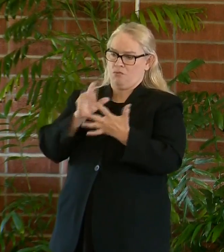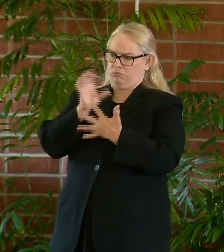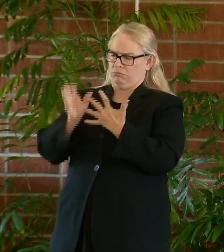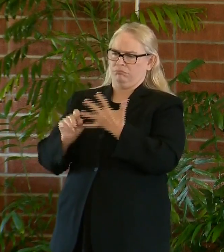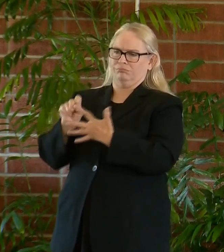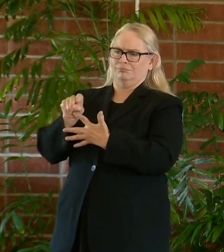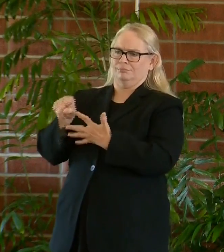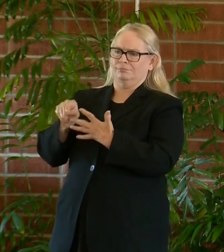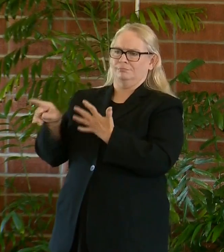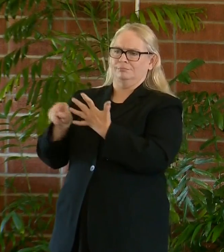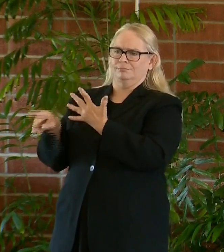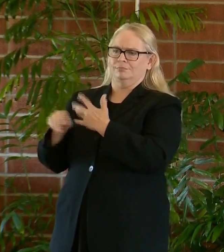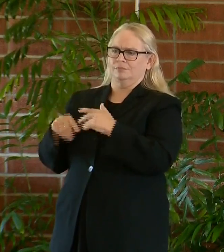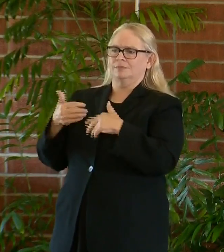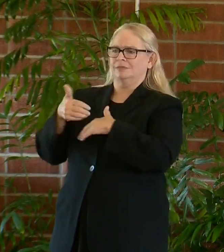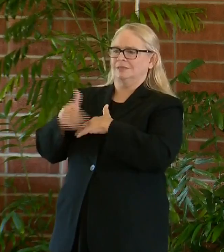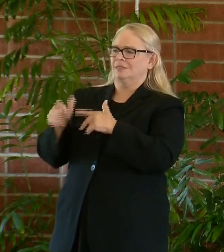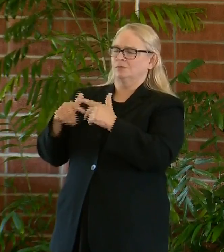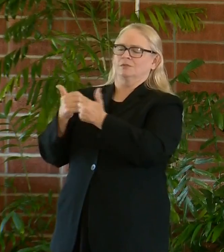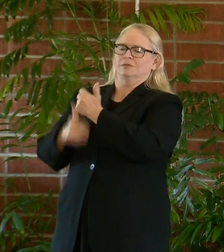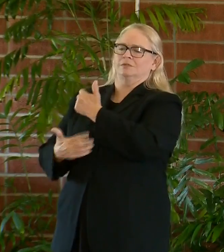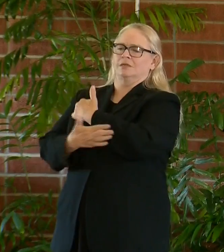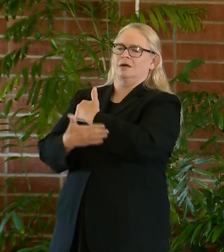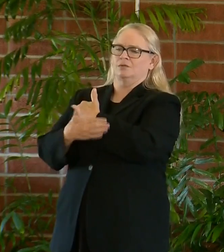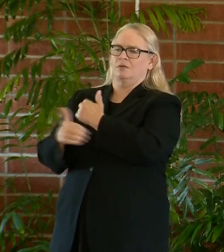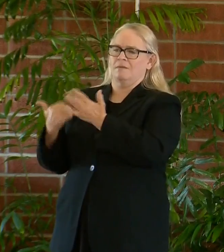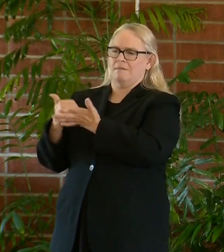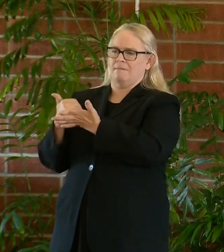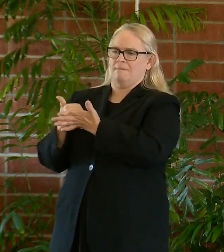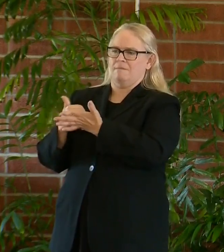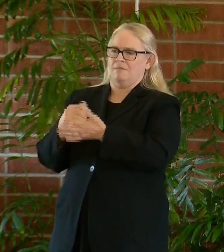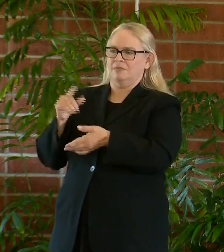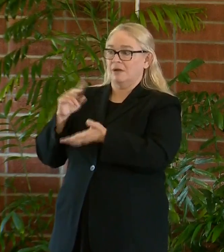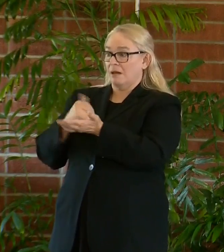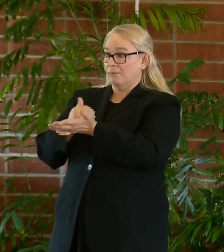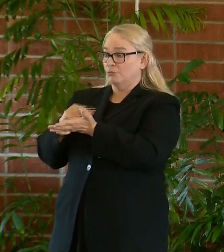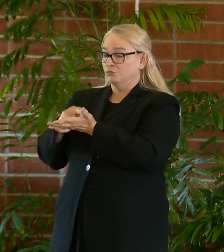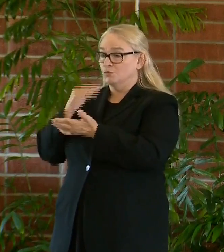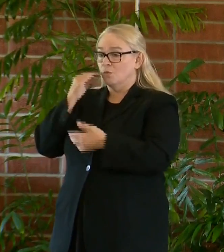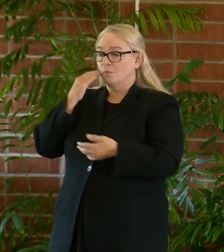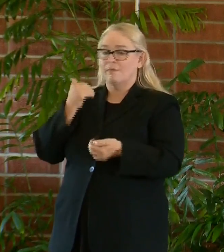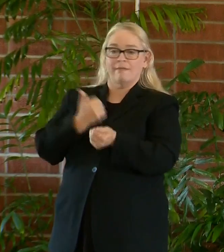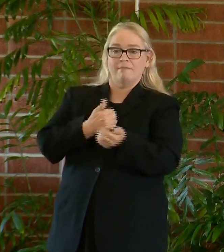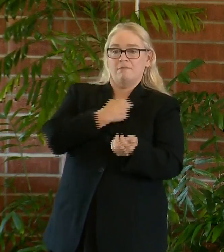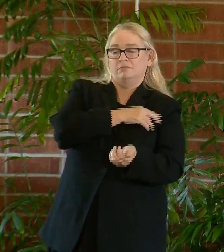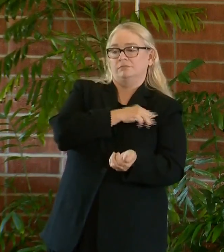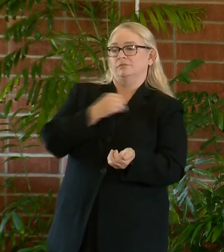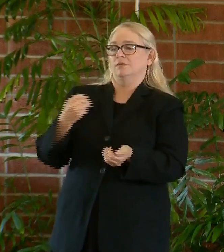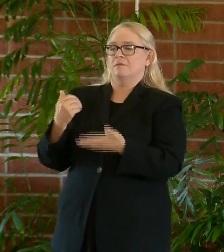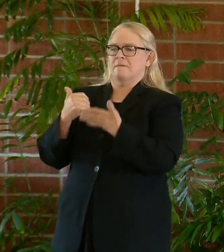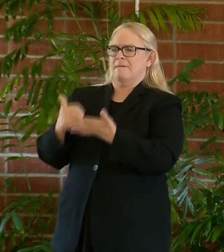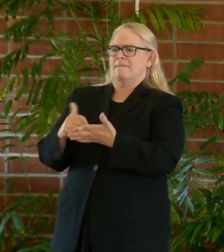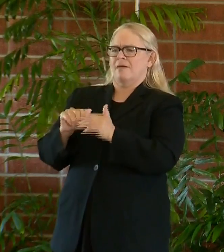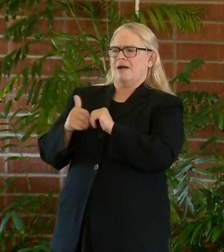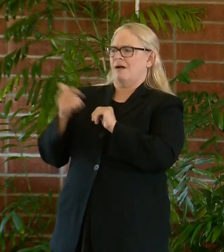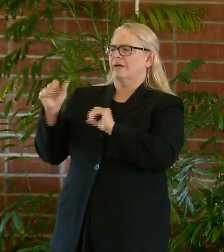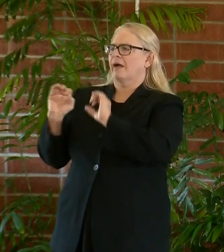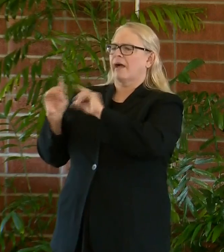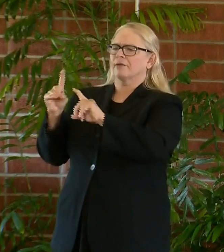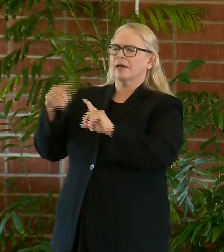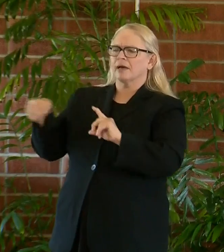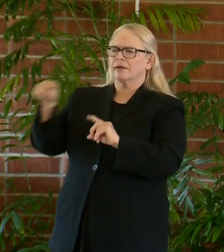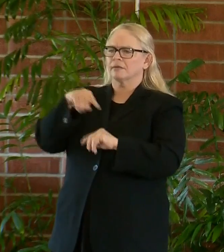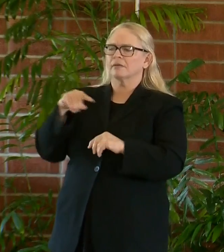work closely on every issue, from hospitals to skilled nursing facilities, to how we improve our messaging and communication,